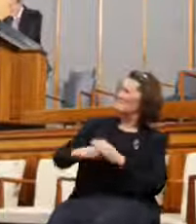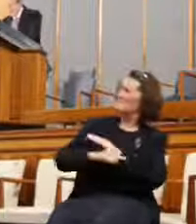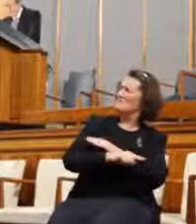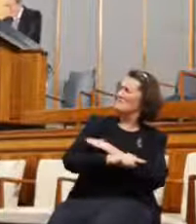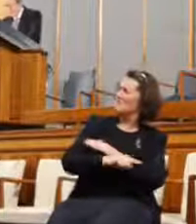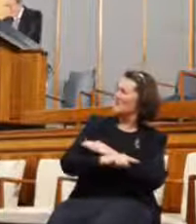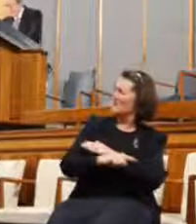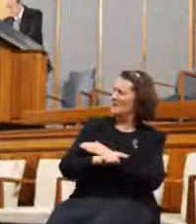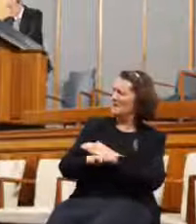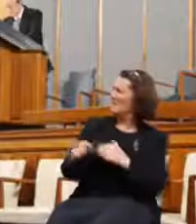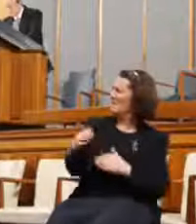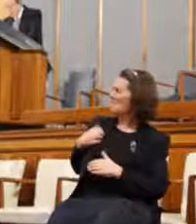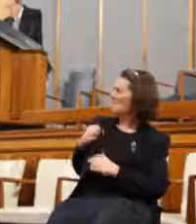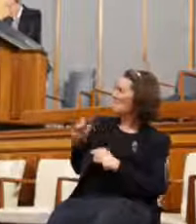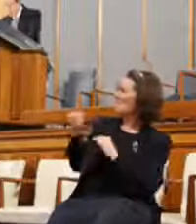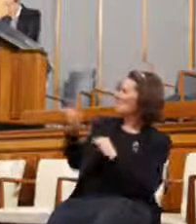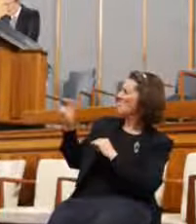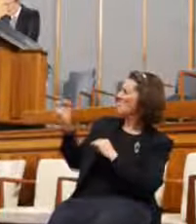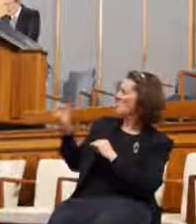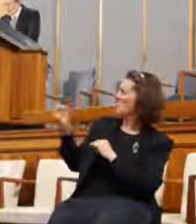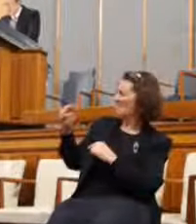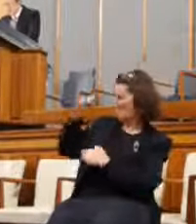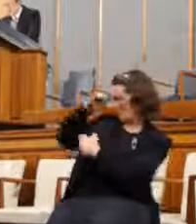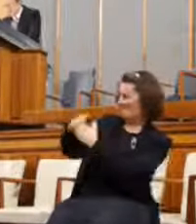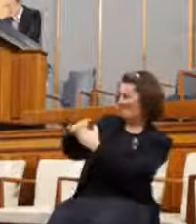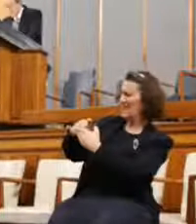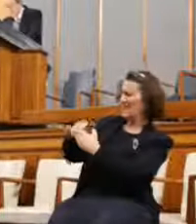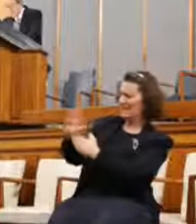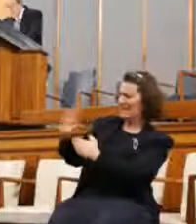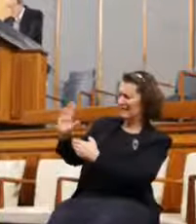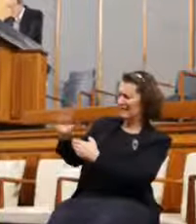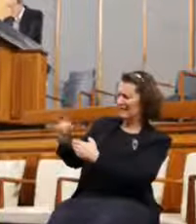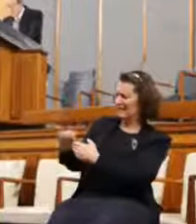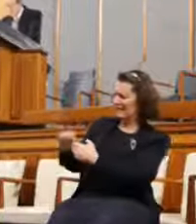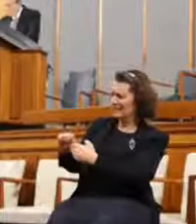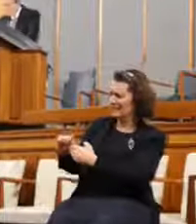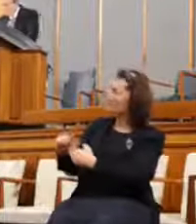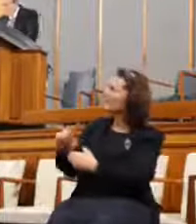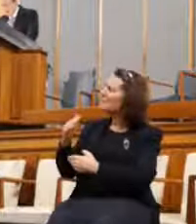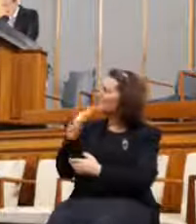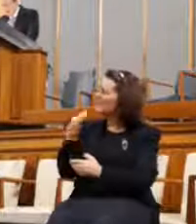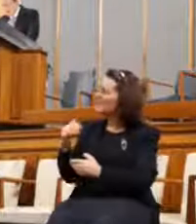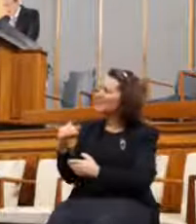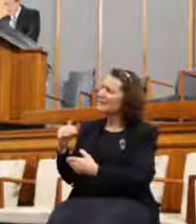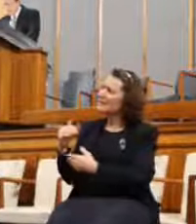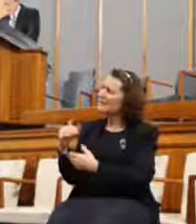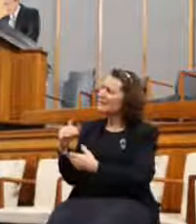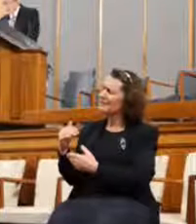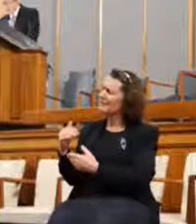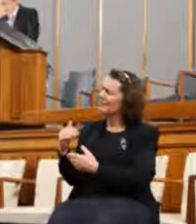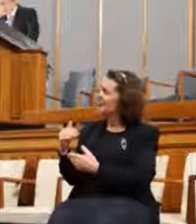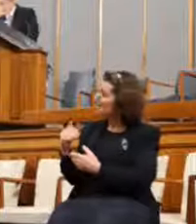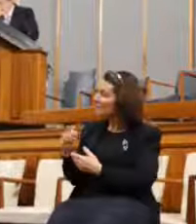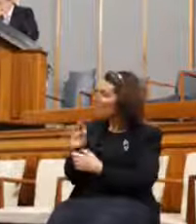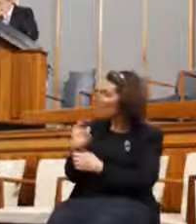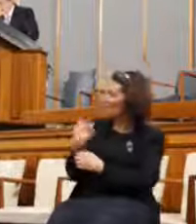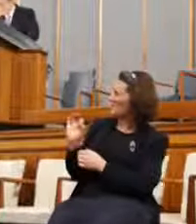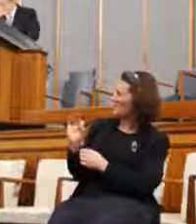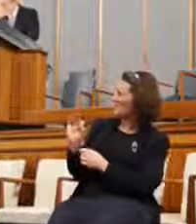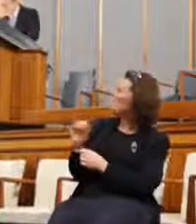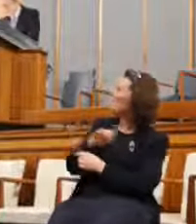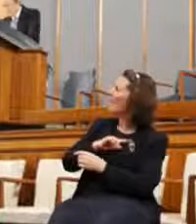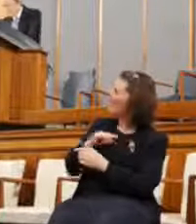and barricades, not wanting answers, but rather to escape. Oh Lord, move so in